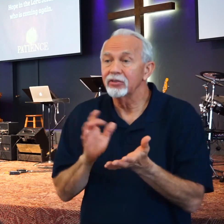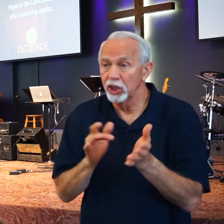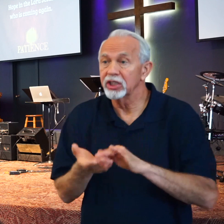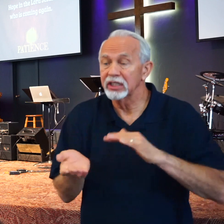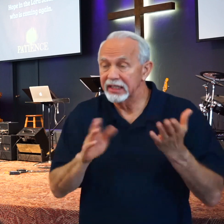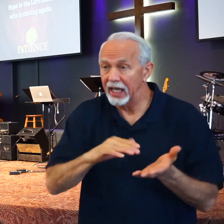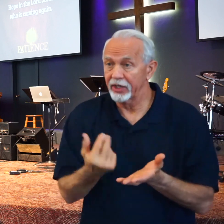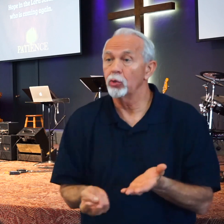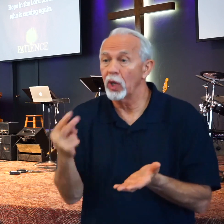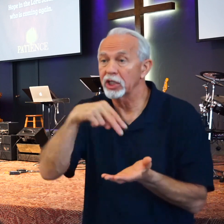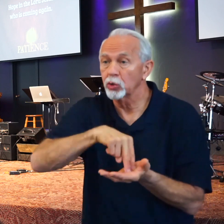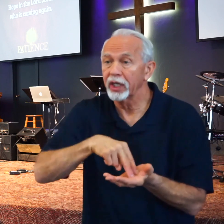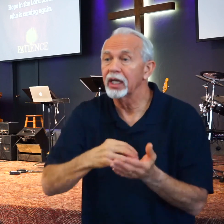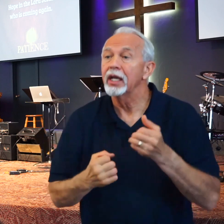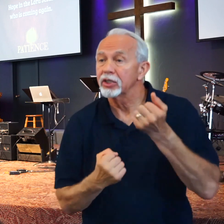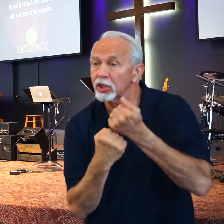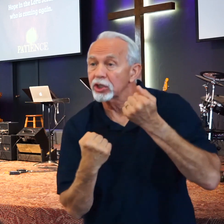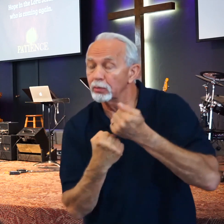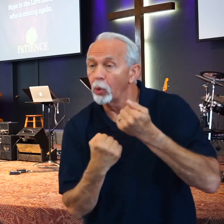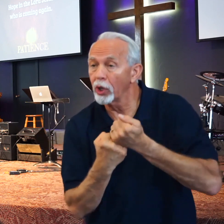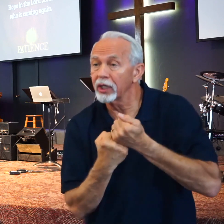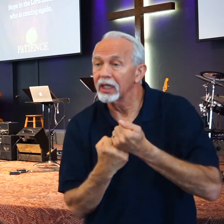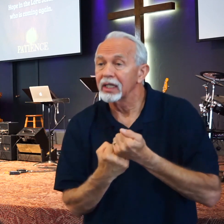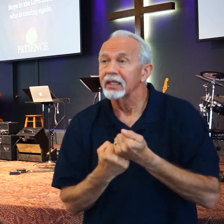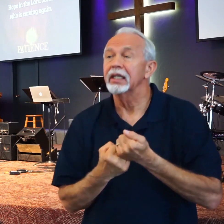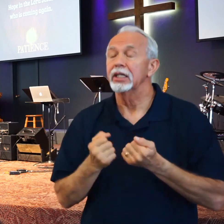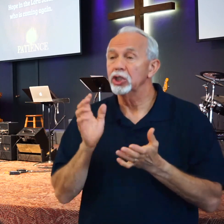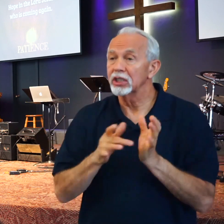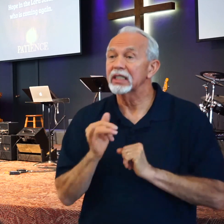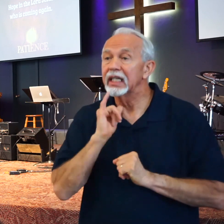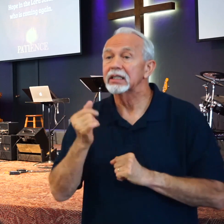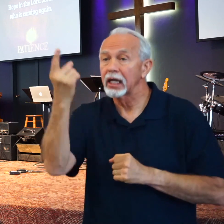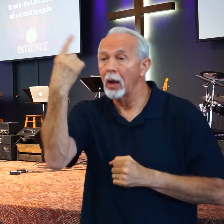and resurrection to support that he is coming again.